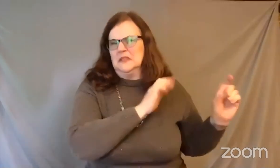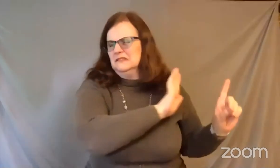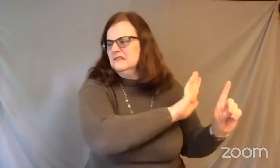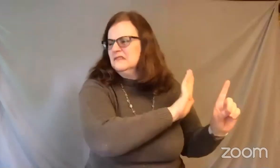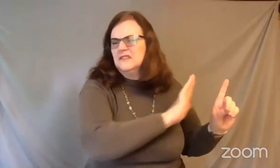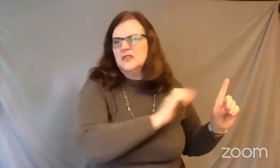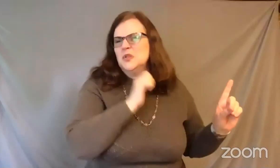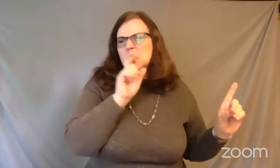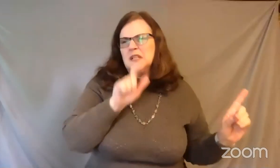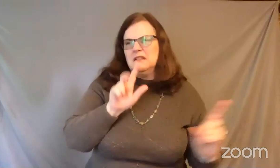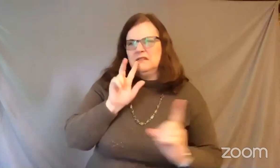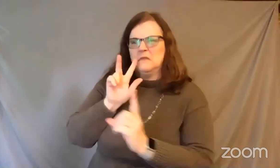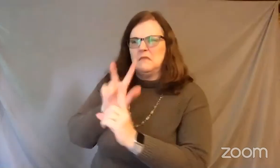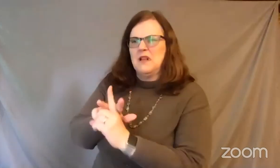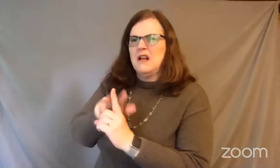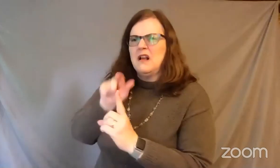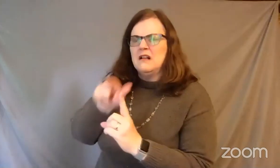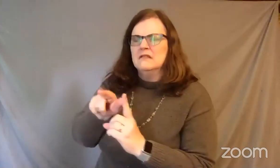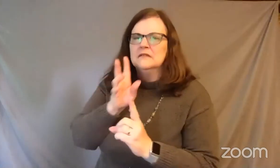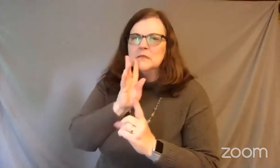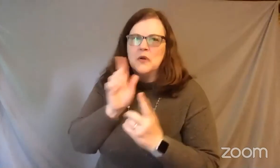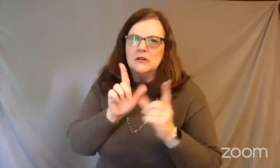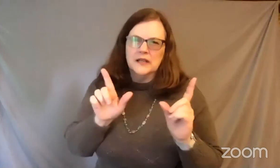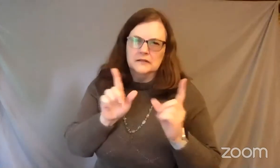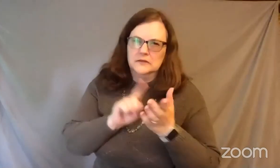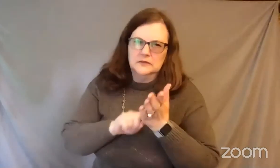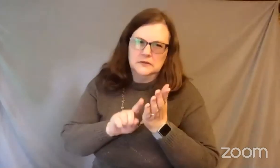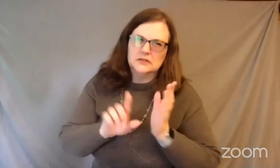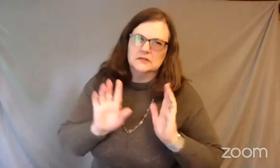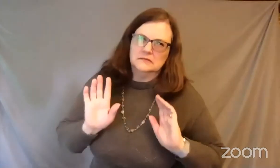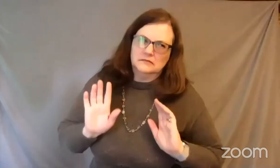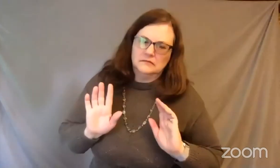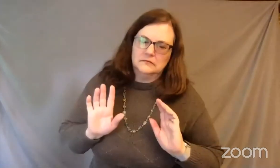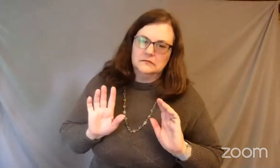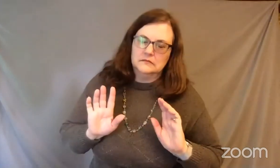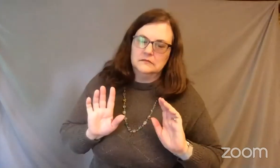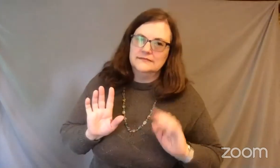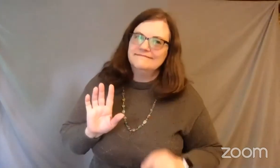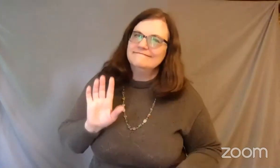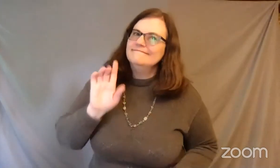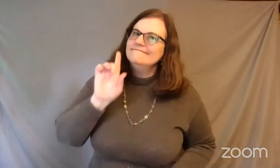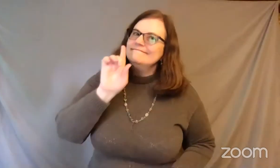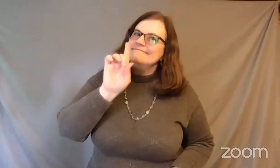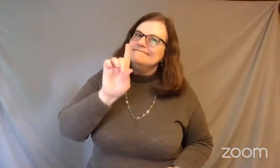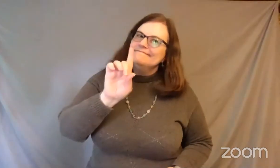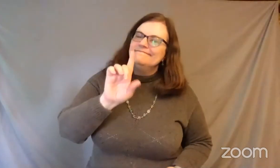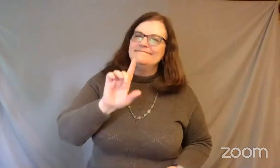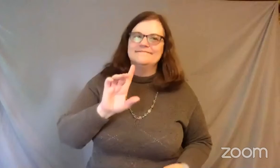its own unique properties. And so those wouldn't at all possibly apply to spoken language.